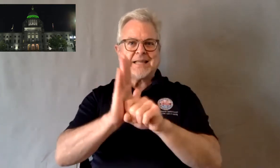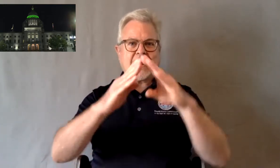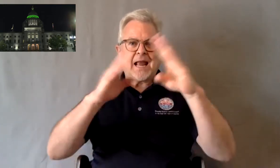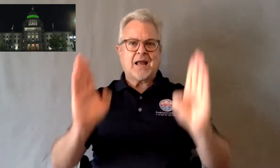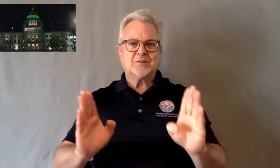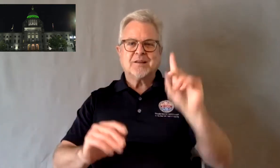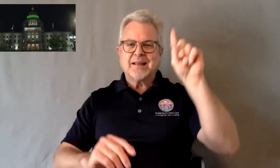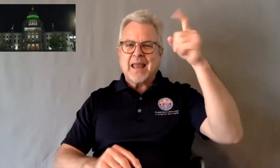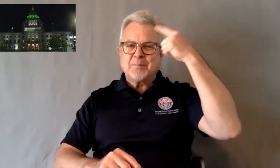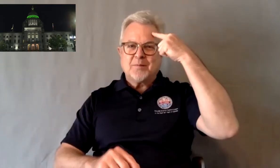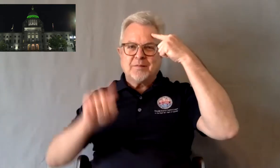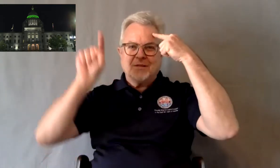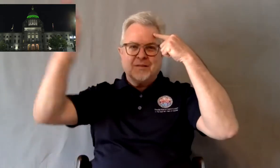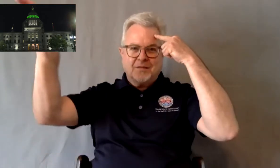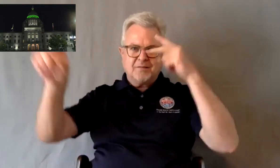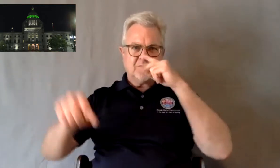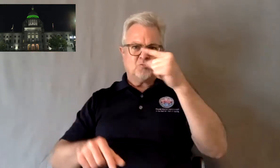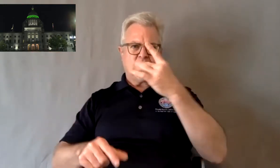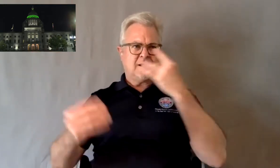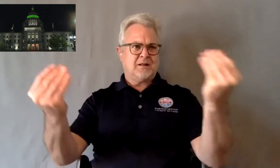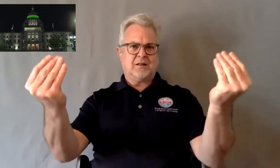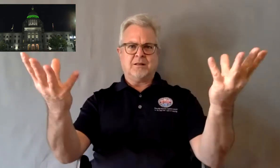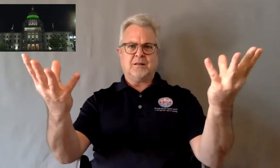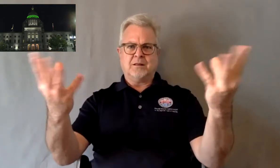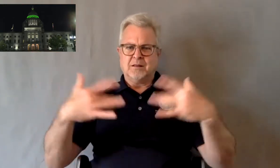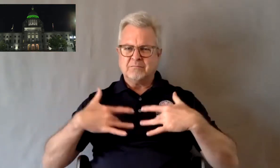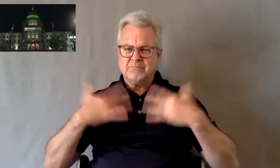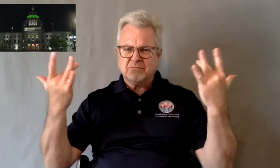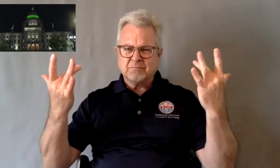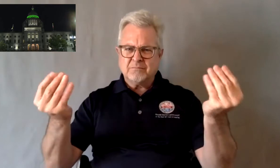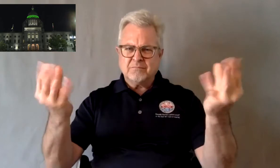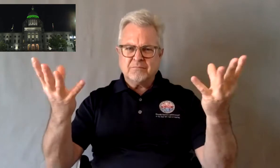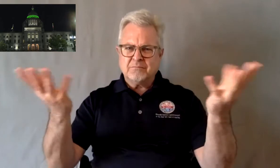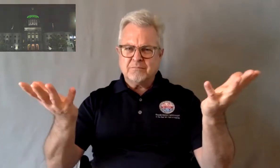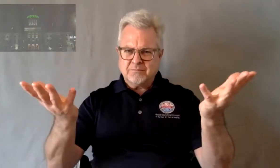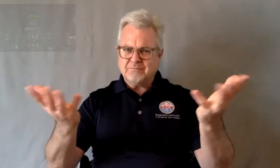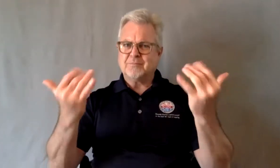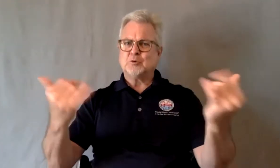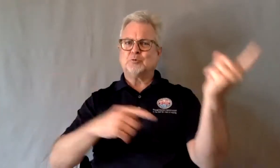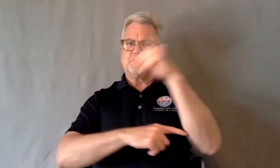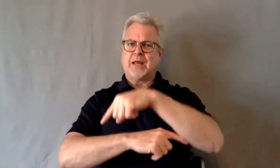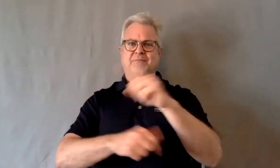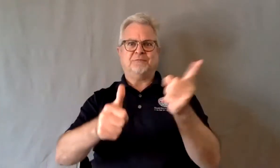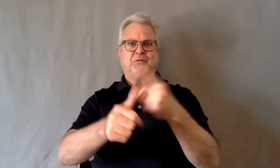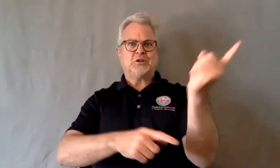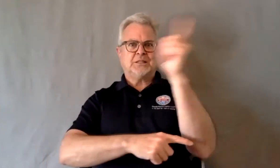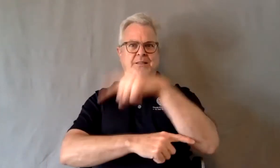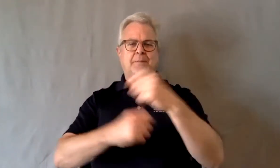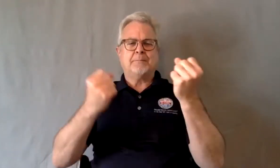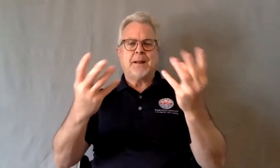that is our State House at the Capitol, and you see it's lit up with green lights. And that is because today is